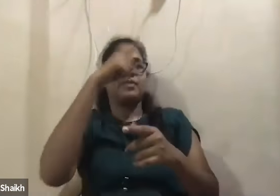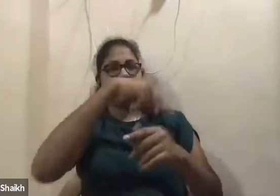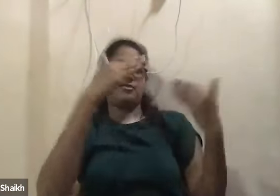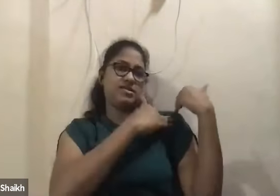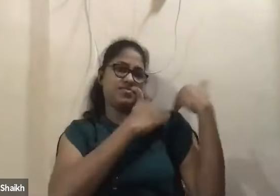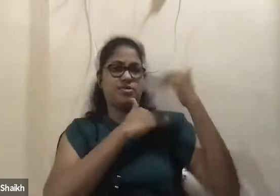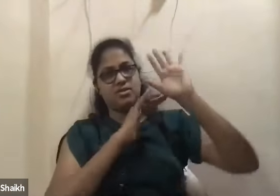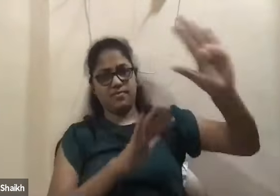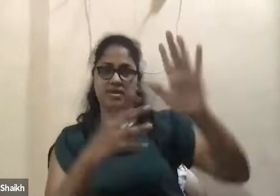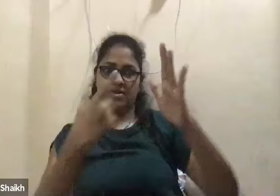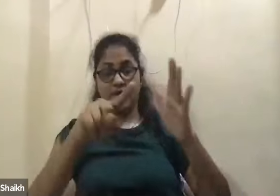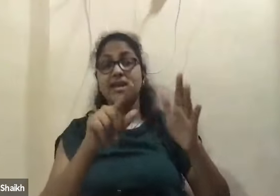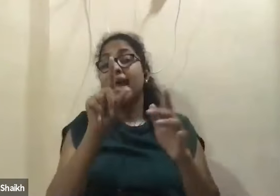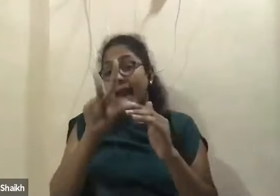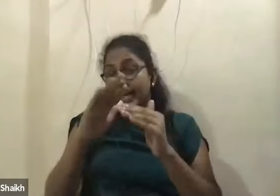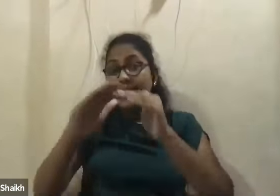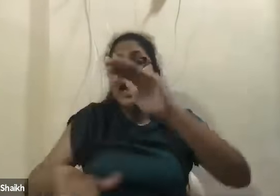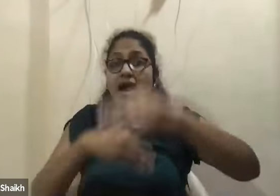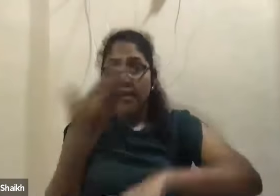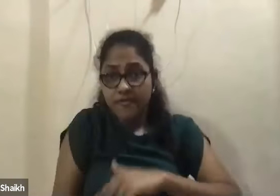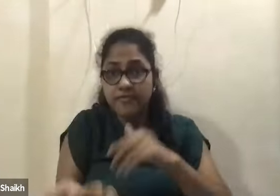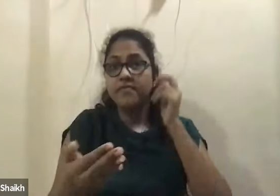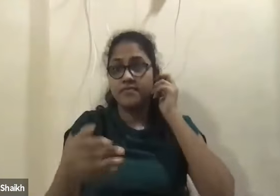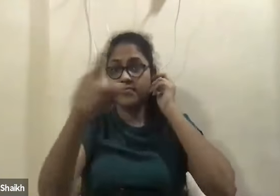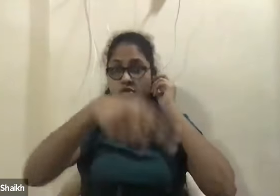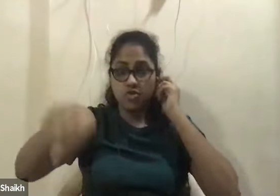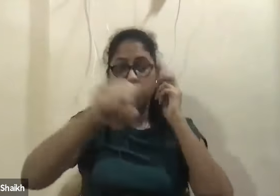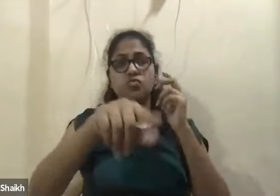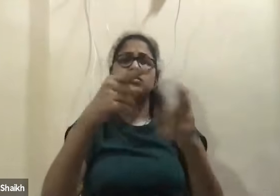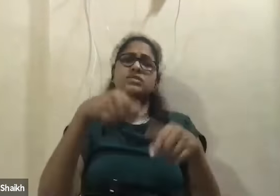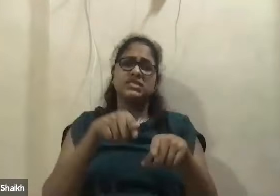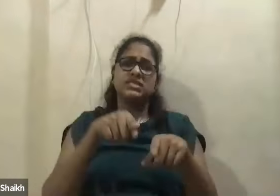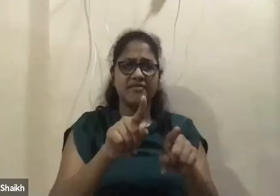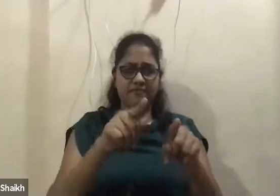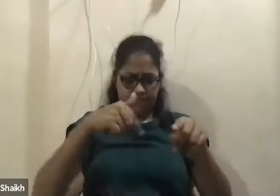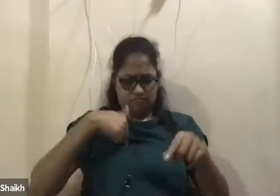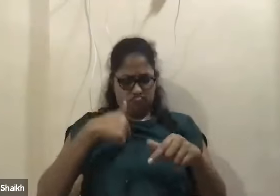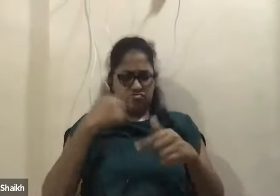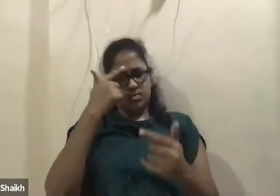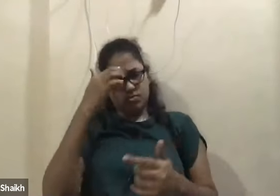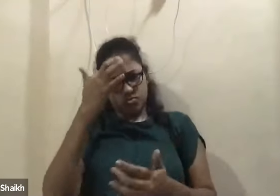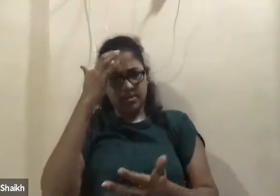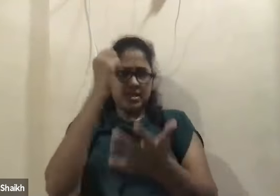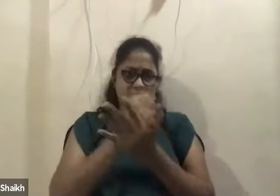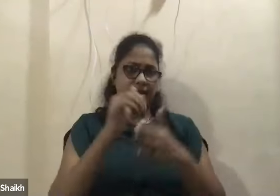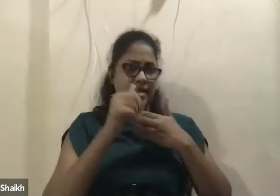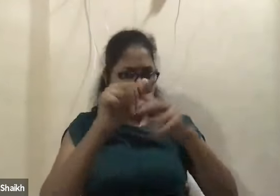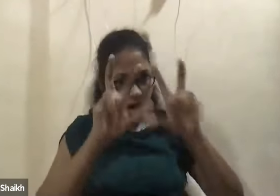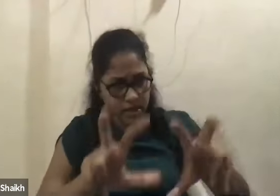problem. After that, you can get yourself appointed as a guardian or any other person. The purpose of